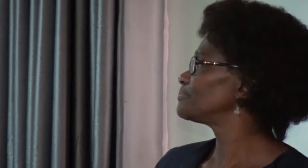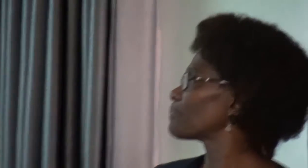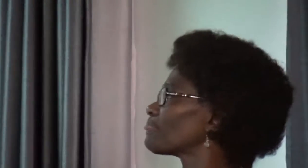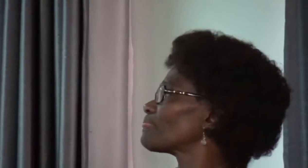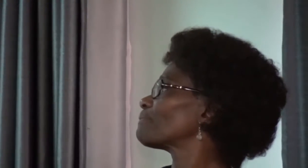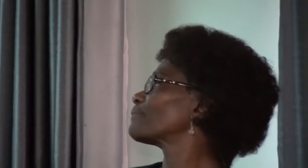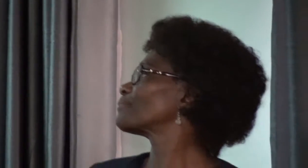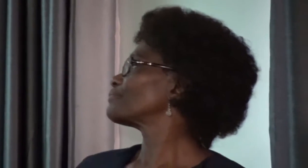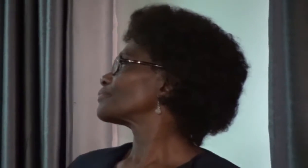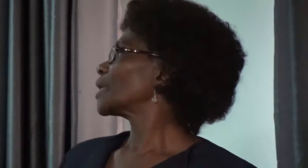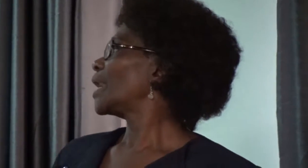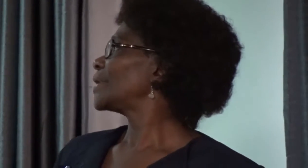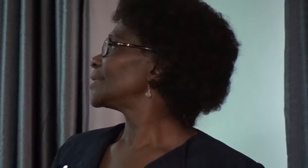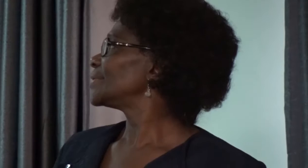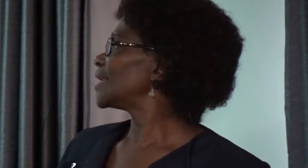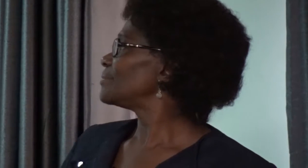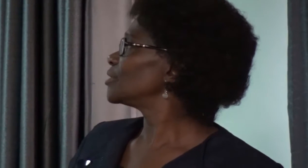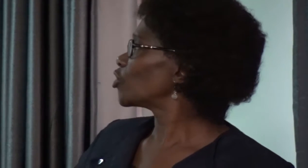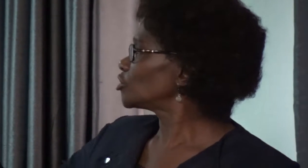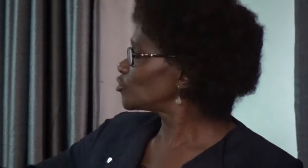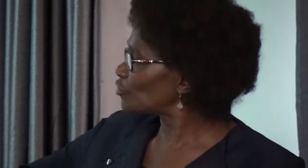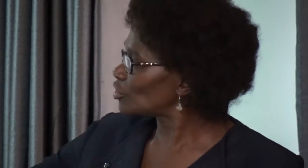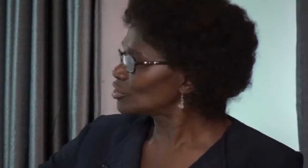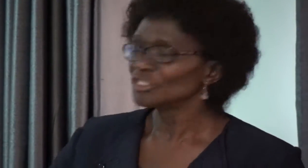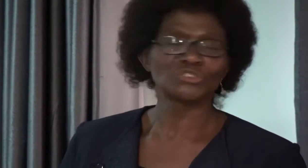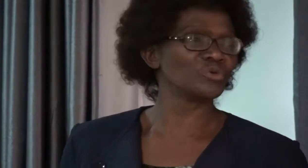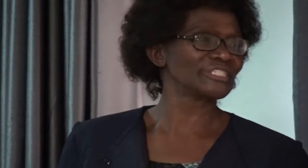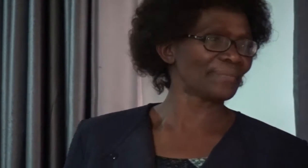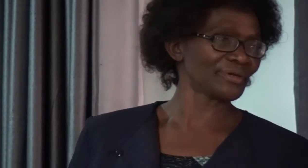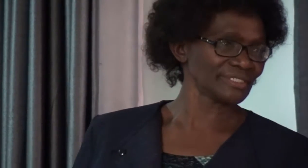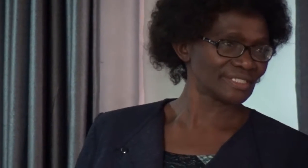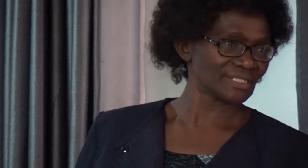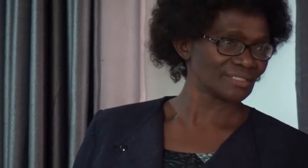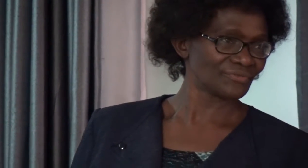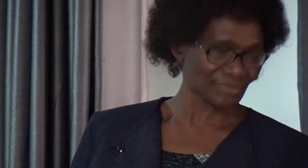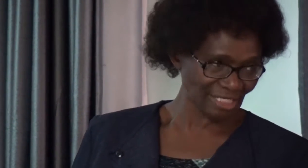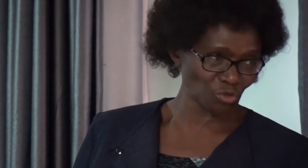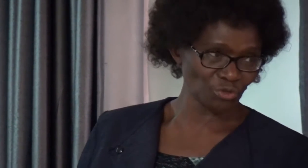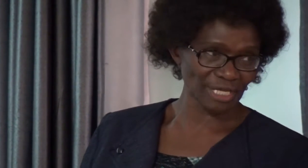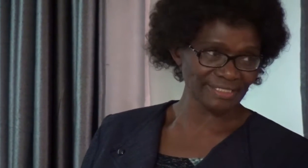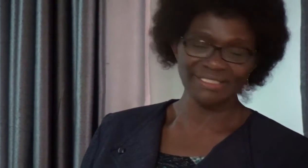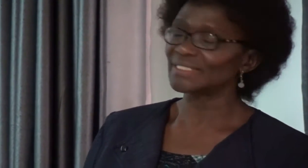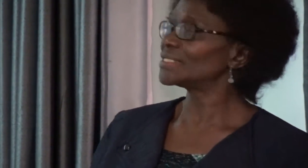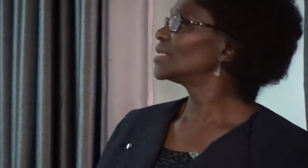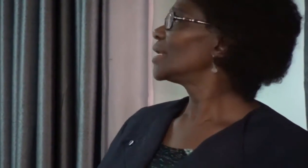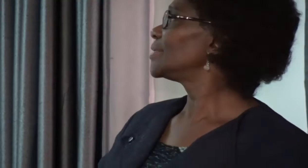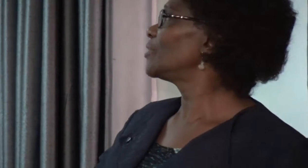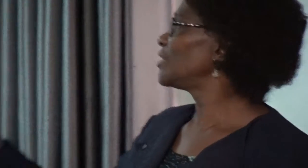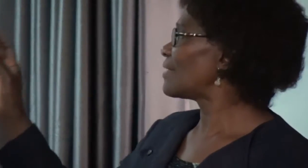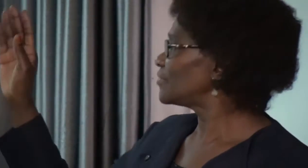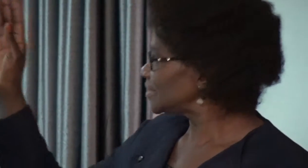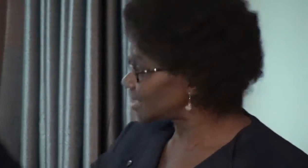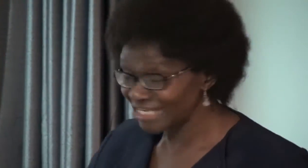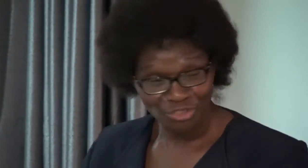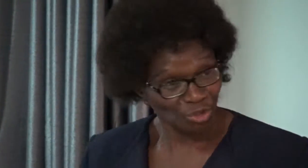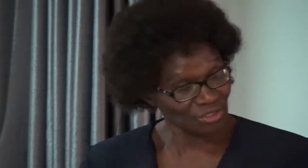principals. And there will be roles for school champions, for that school to succeed. Then we